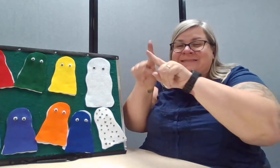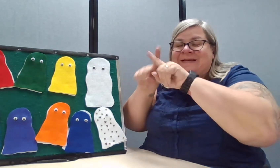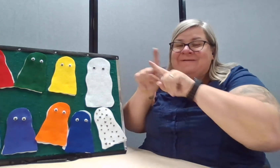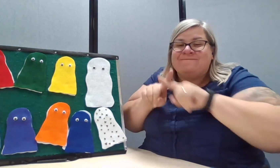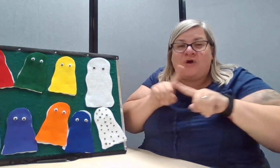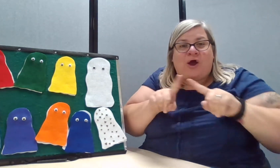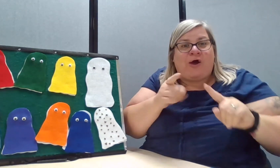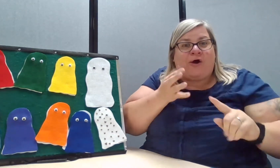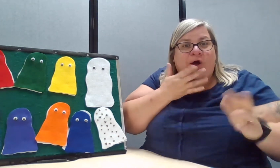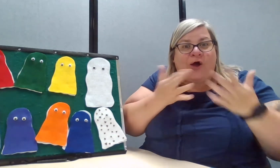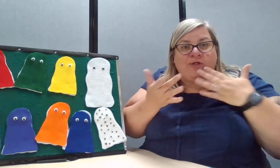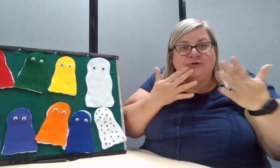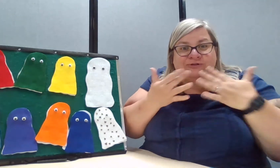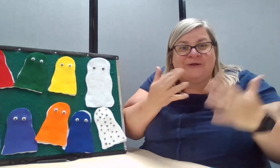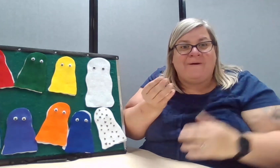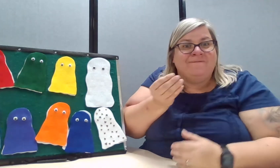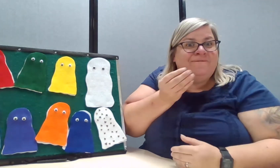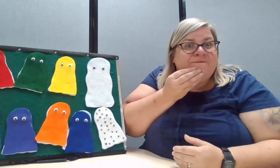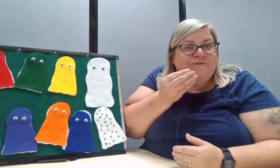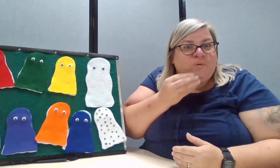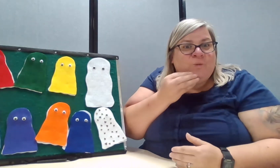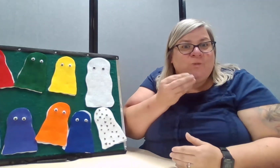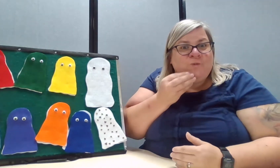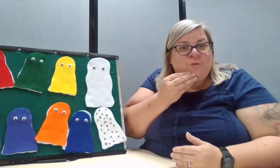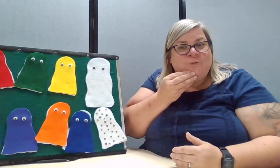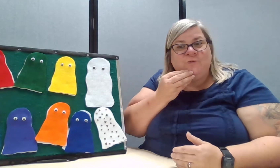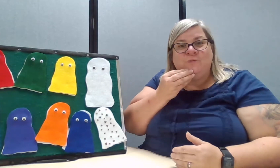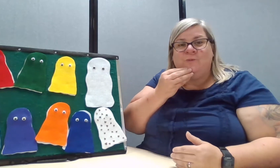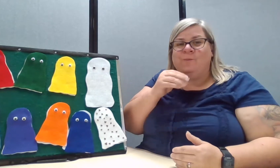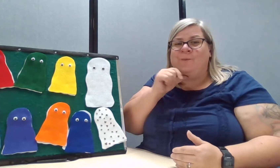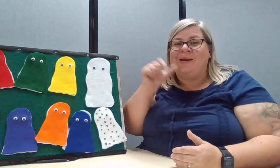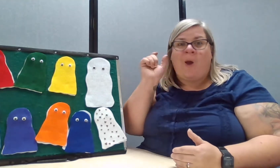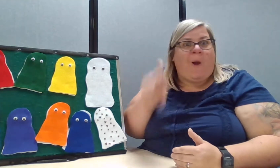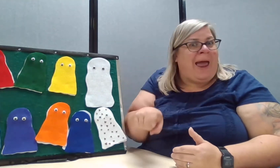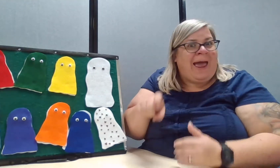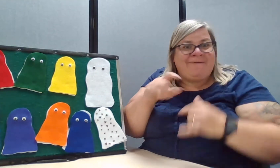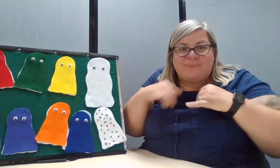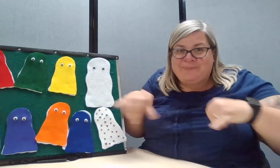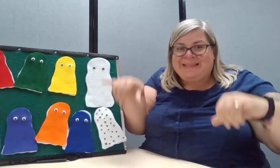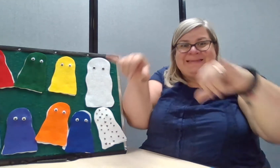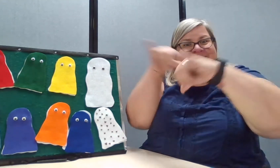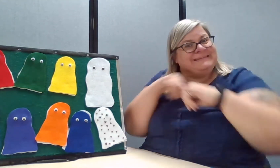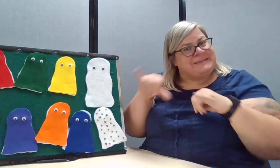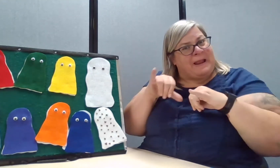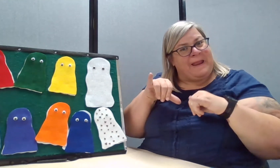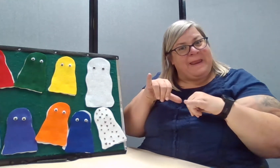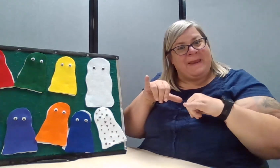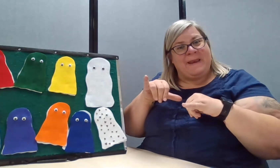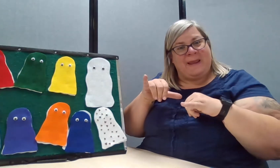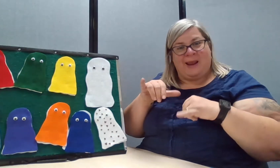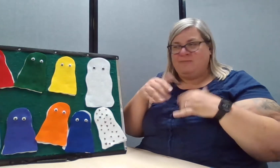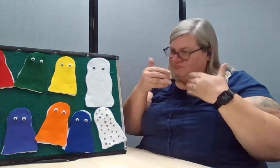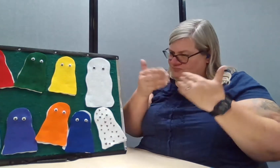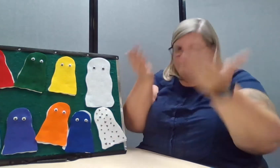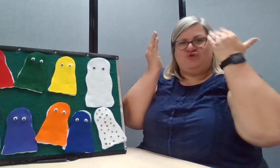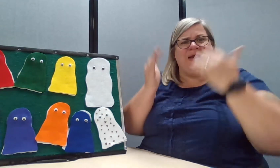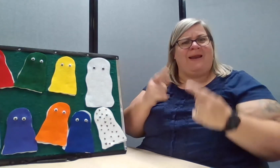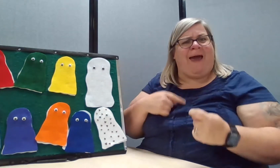So Mom decided she would start shopping for different foods. Not everybody had to be the